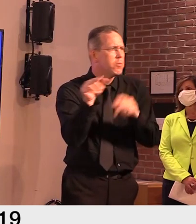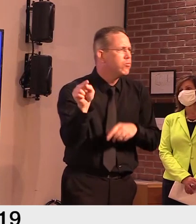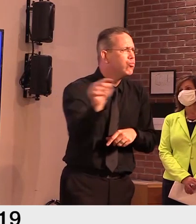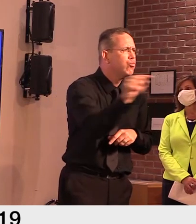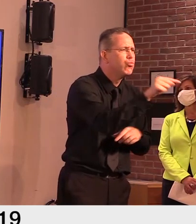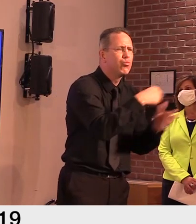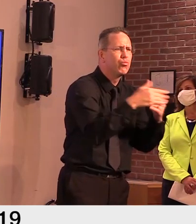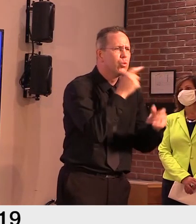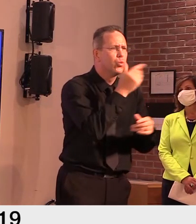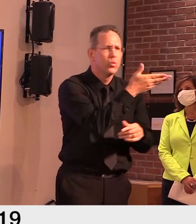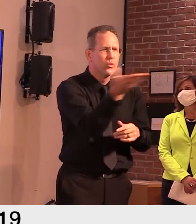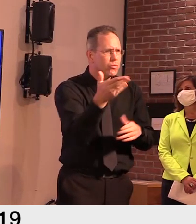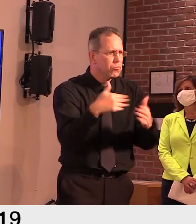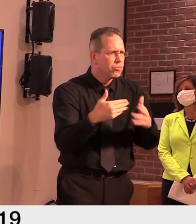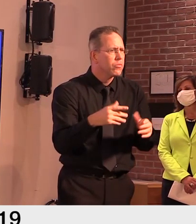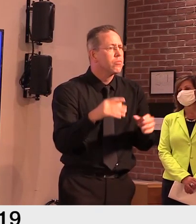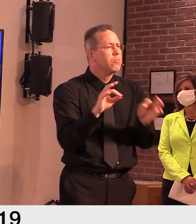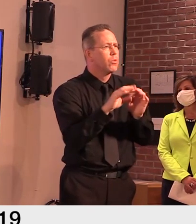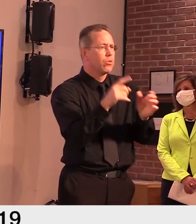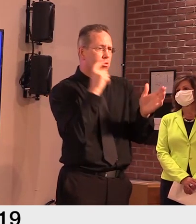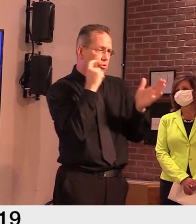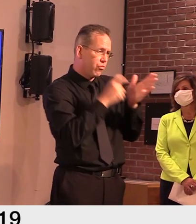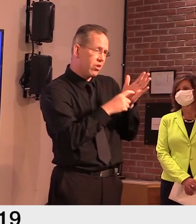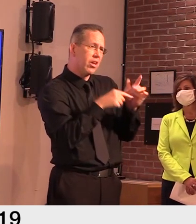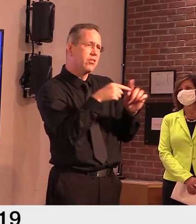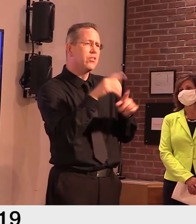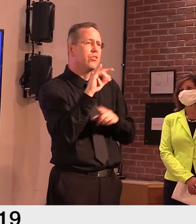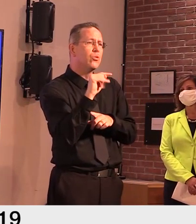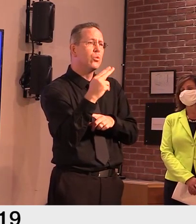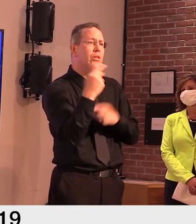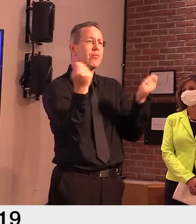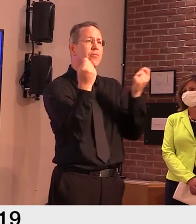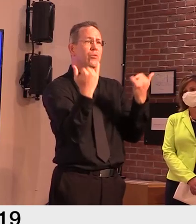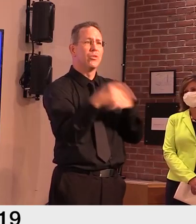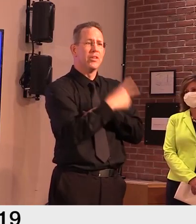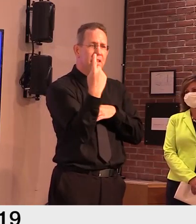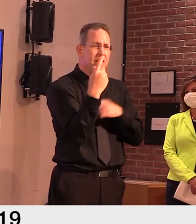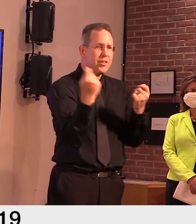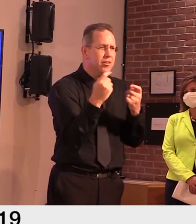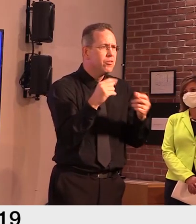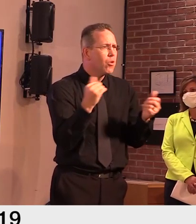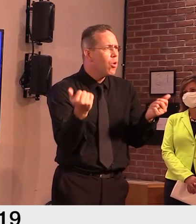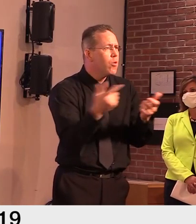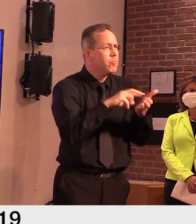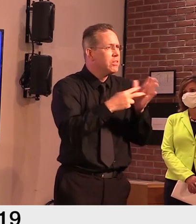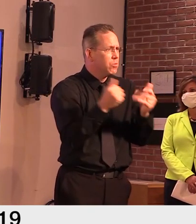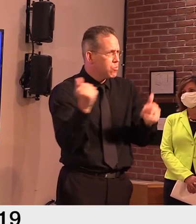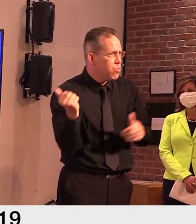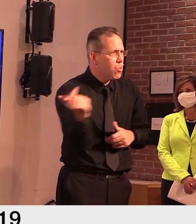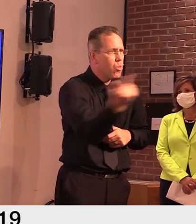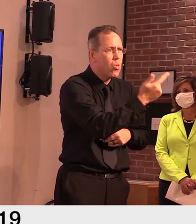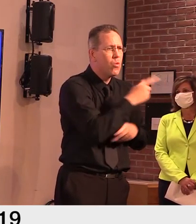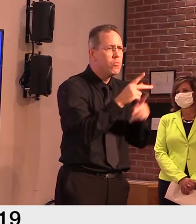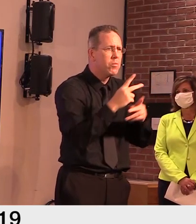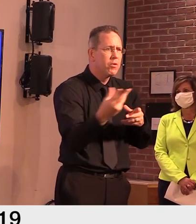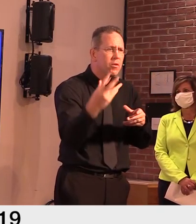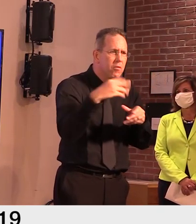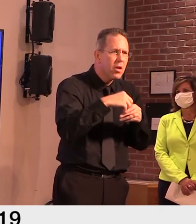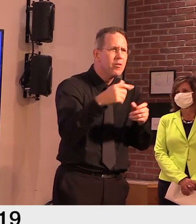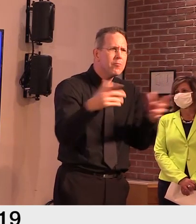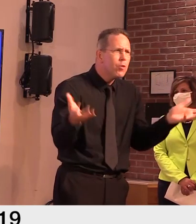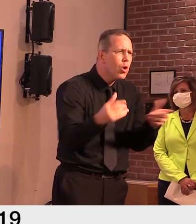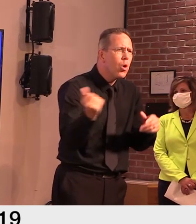enough. So I'm very, very pleased again that the state has once again